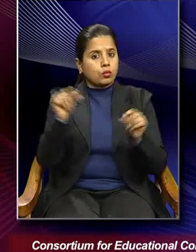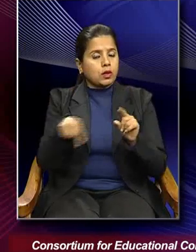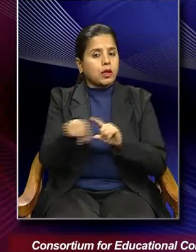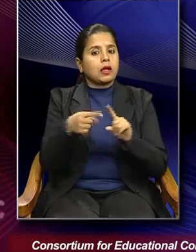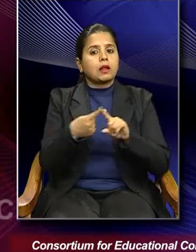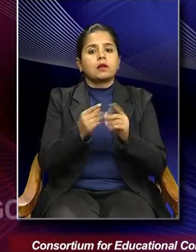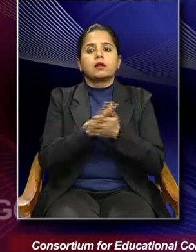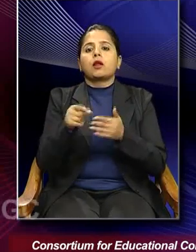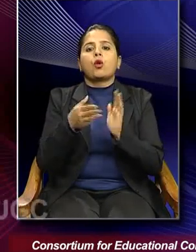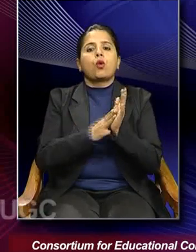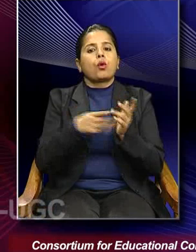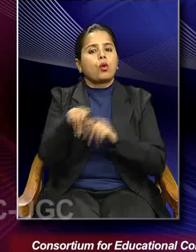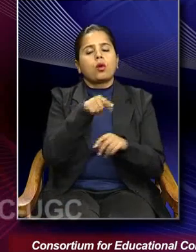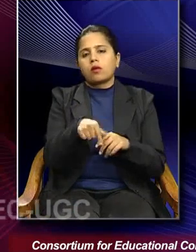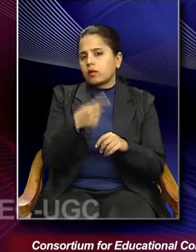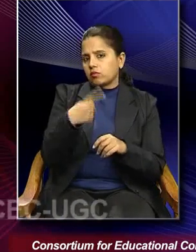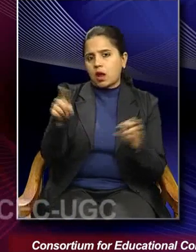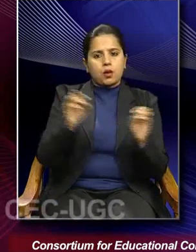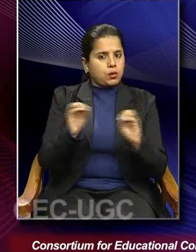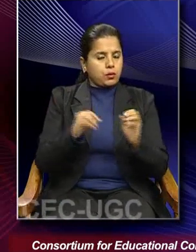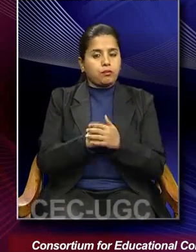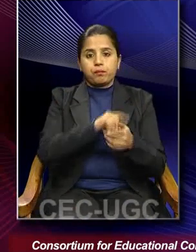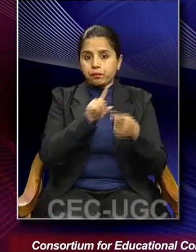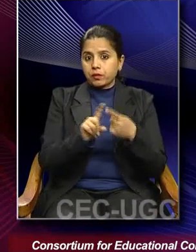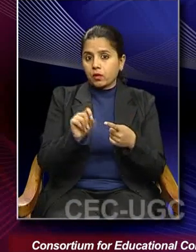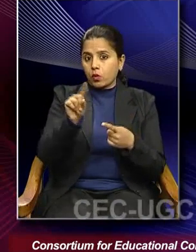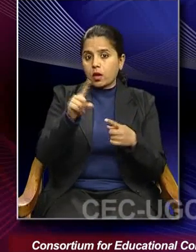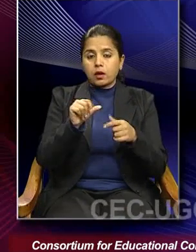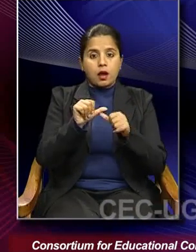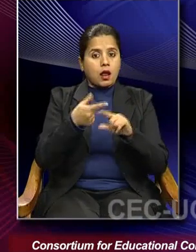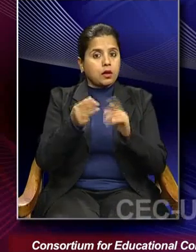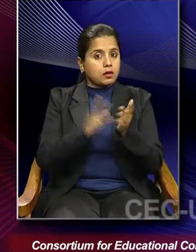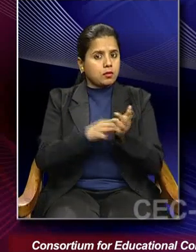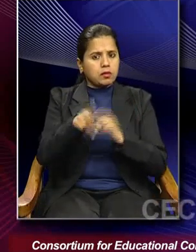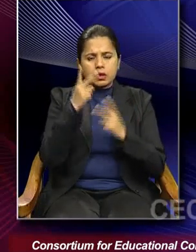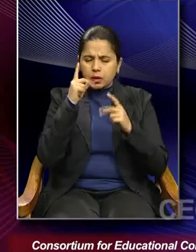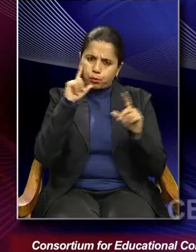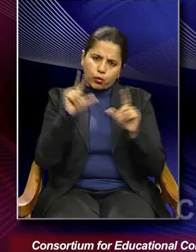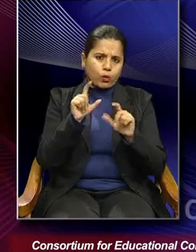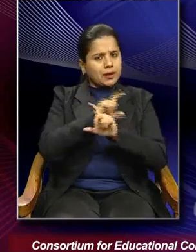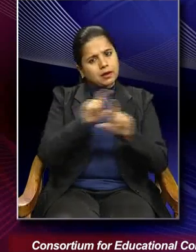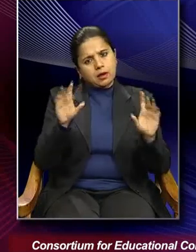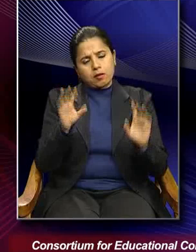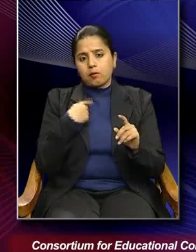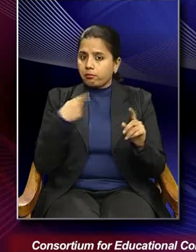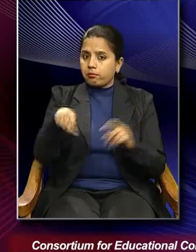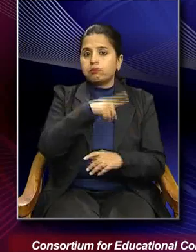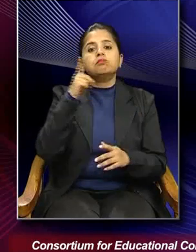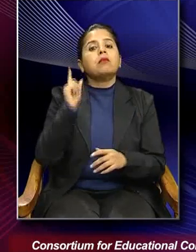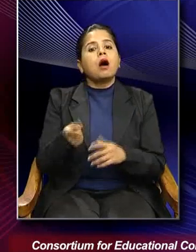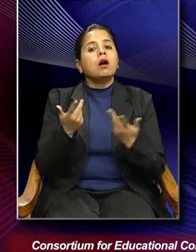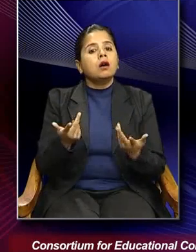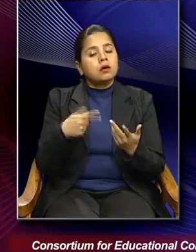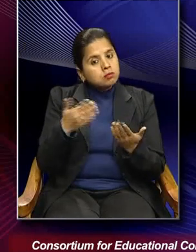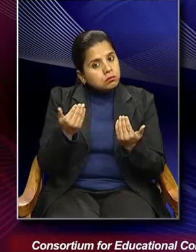goes invalid. The first axiom is very evident that we should be